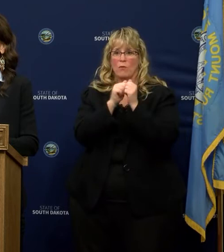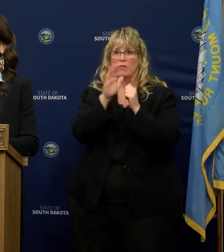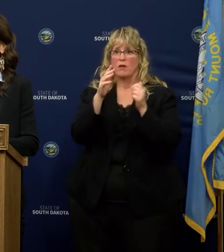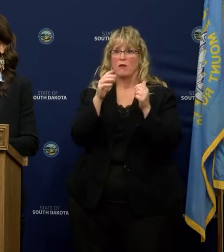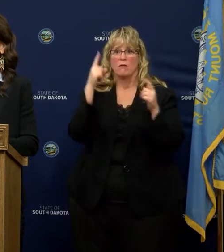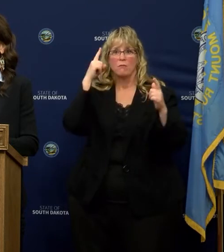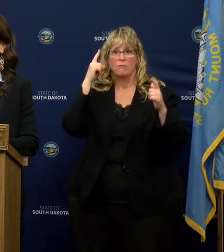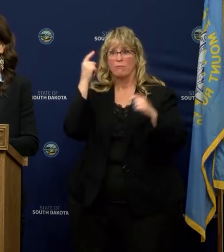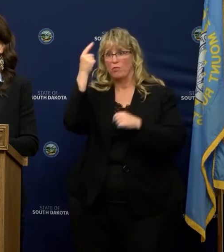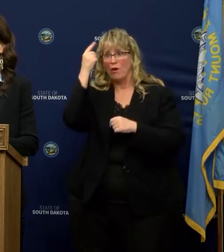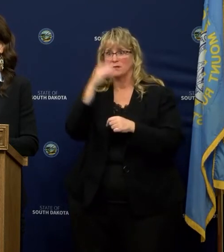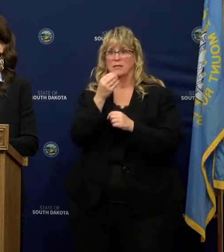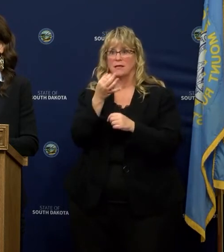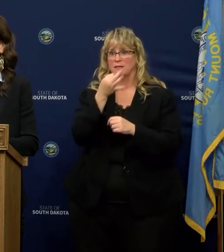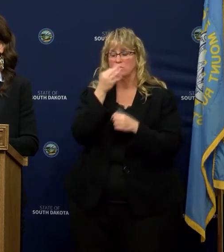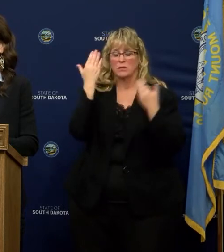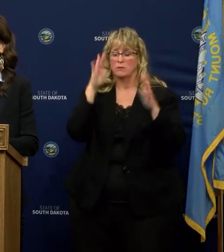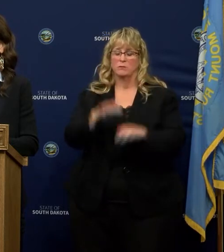and their expertise.